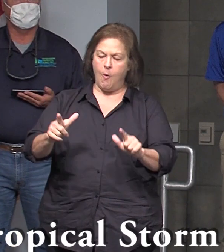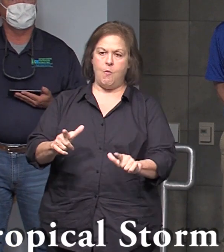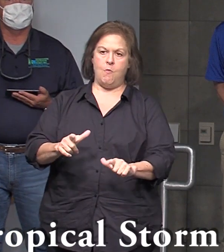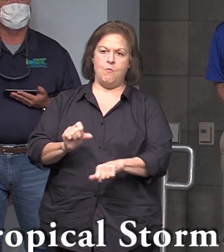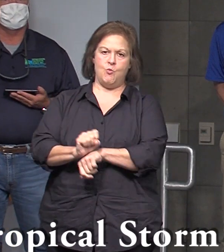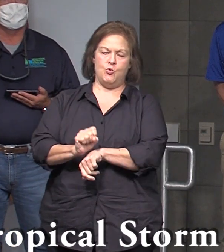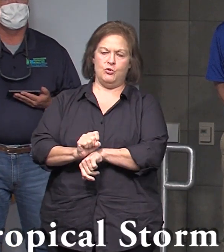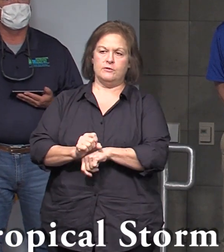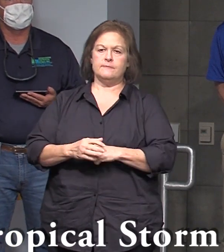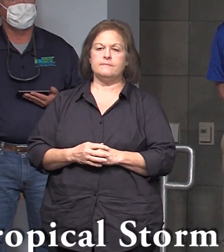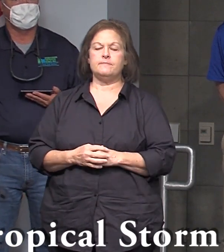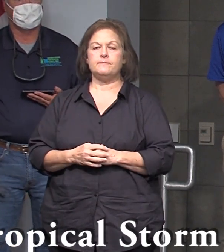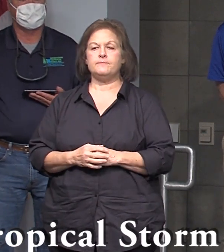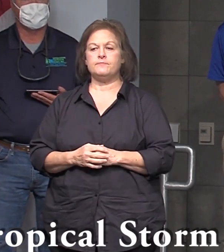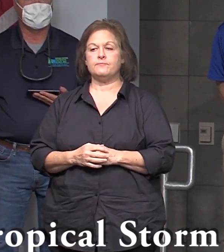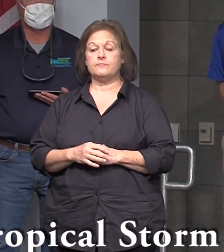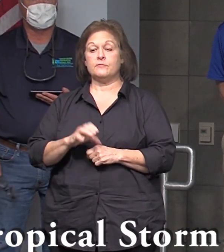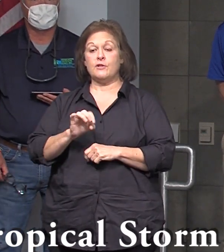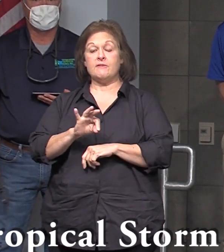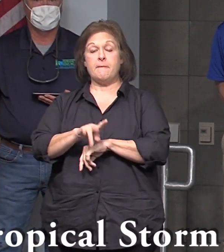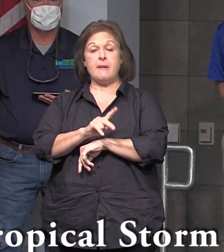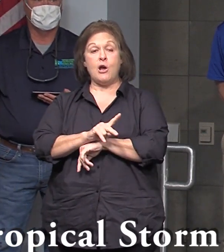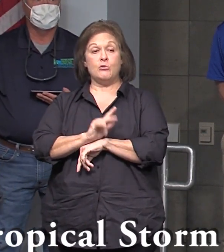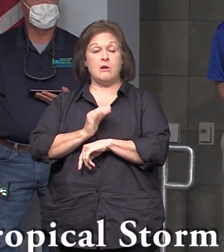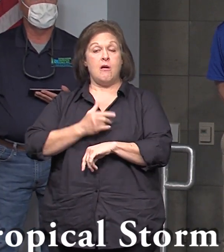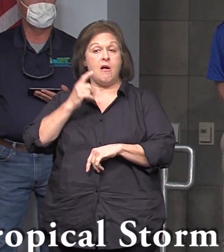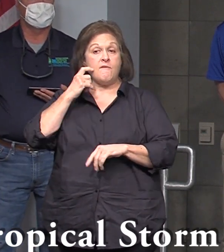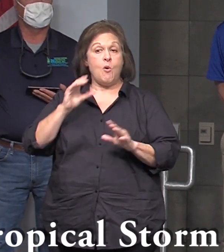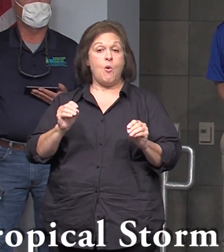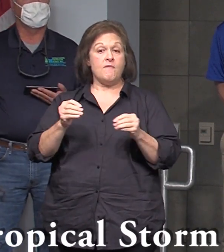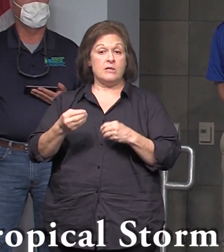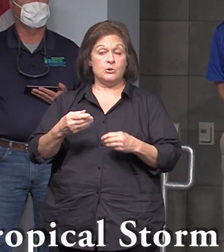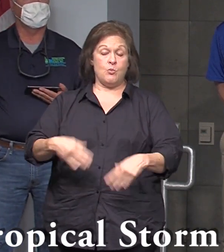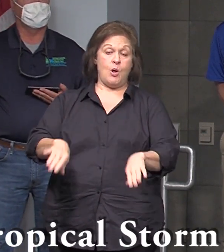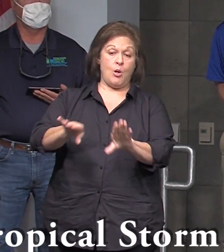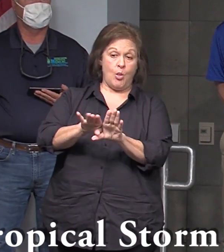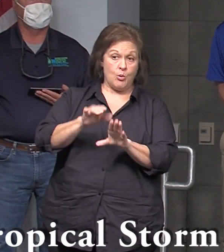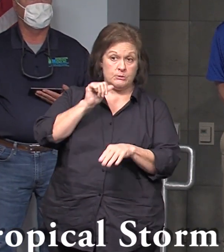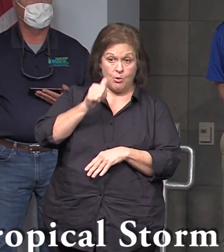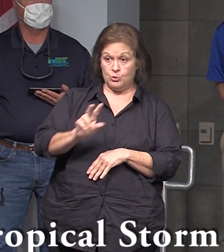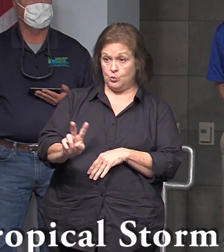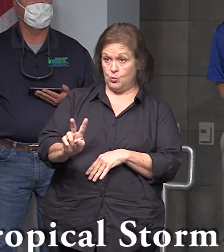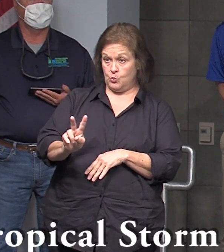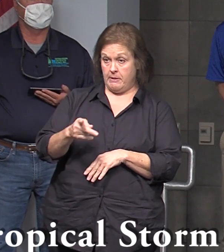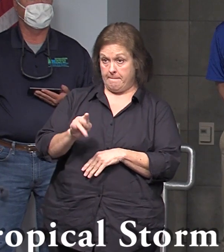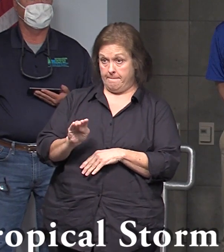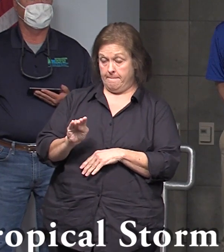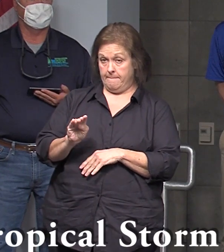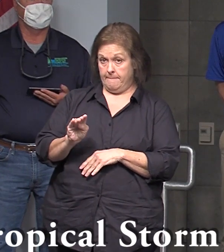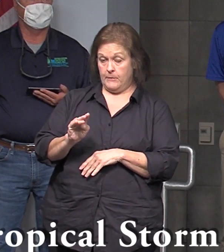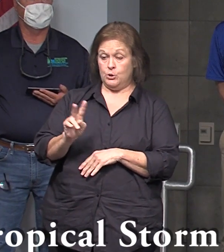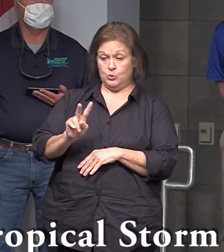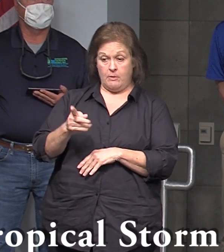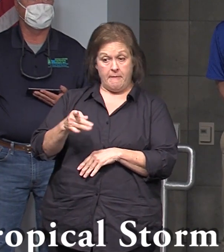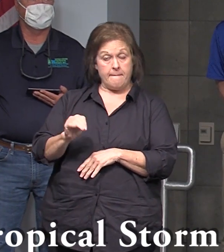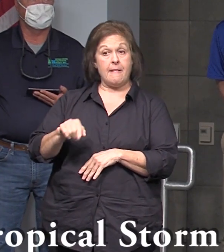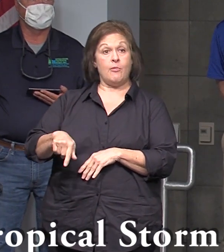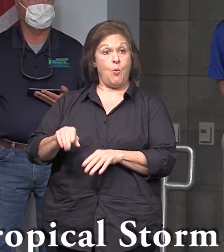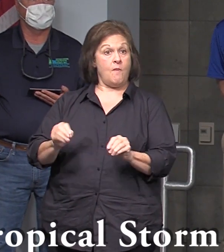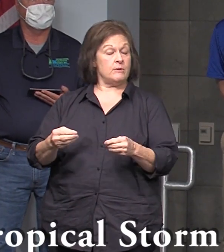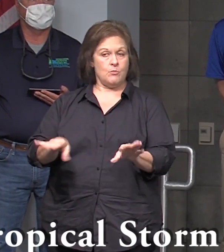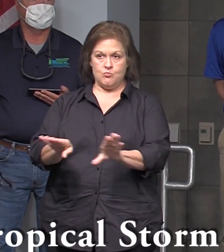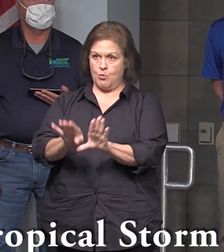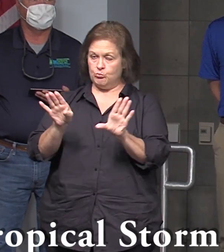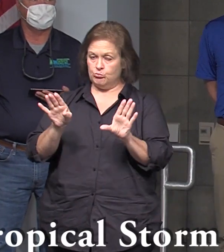center. For Jefferson Parish, our government offices are going to close tomorrow at 2 p.m. 2 p.m. will close